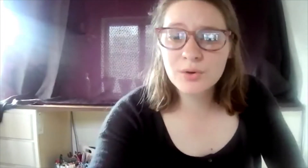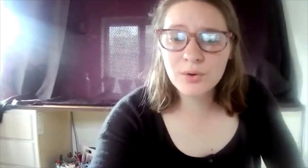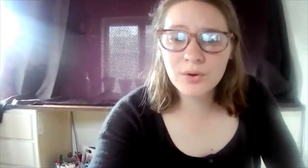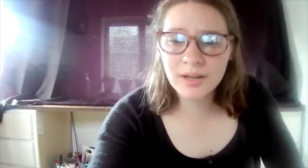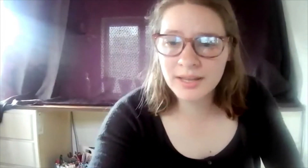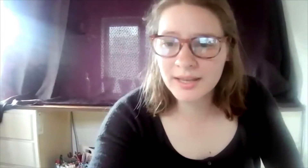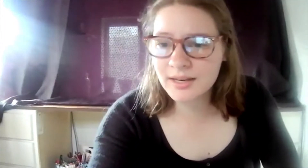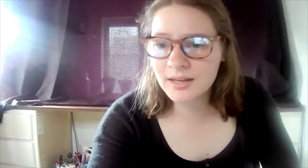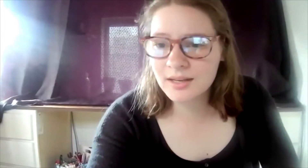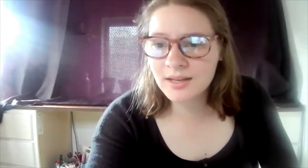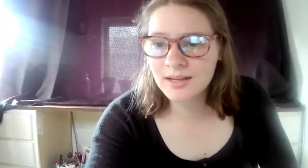Good.